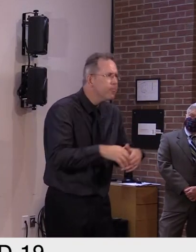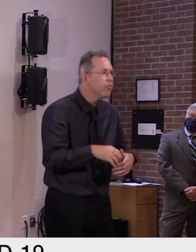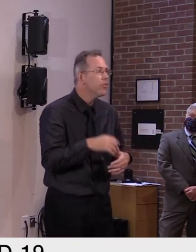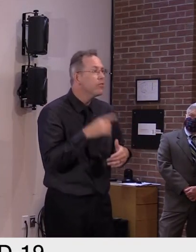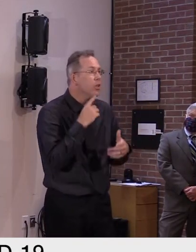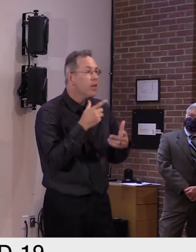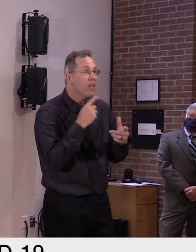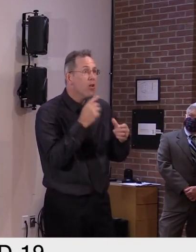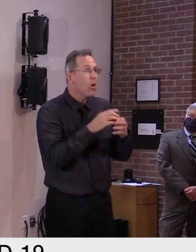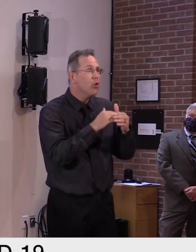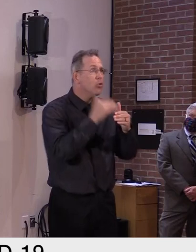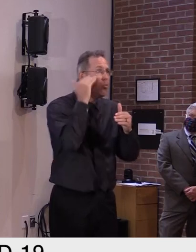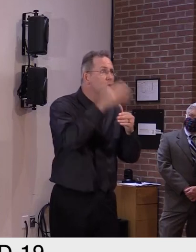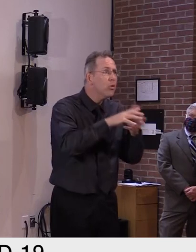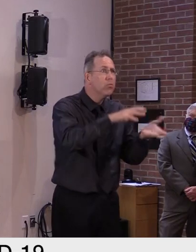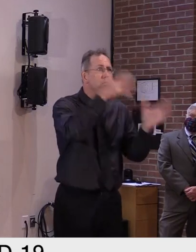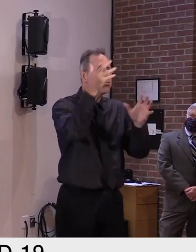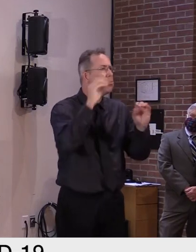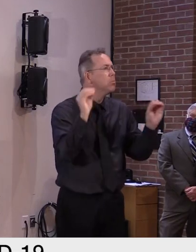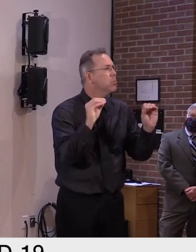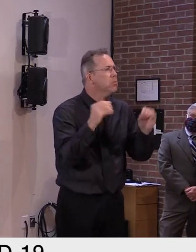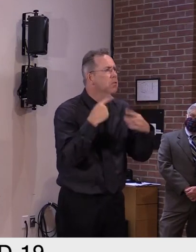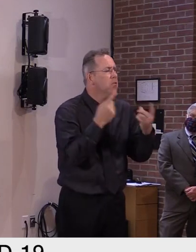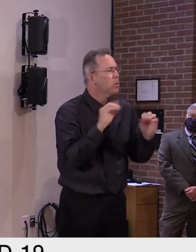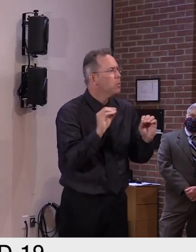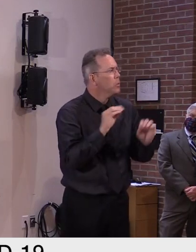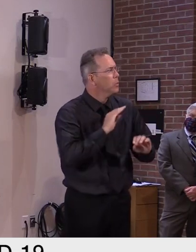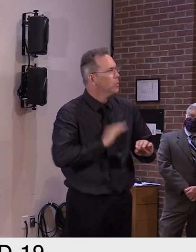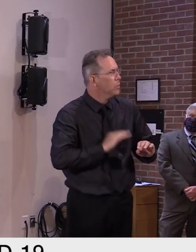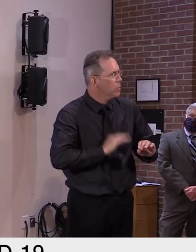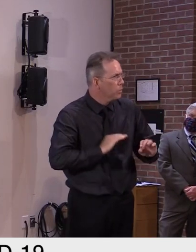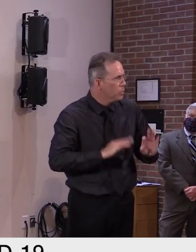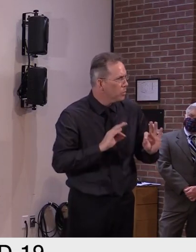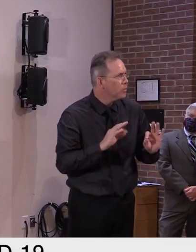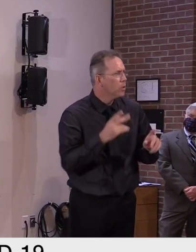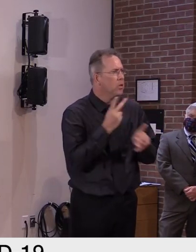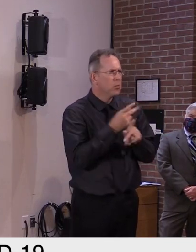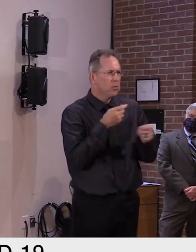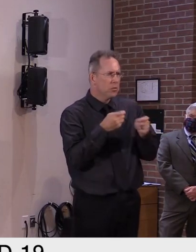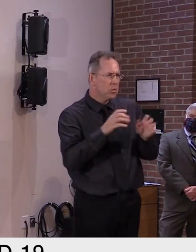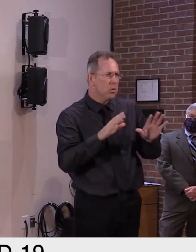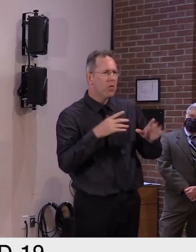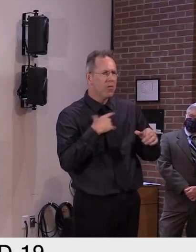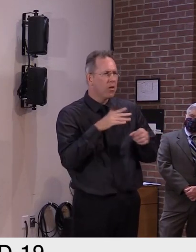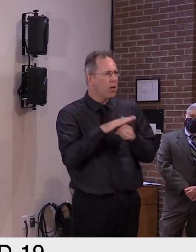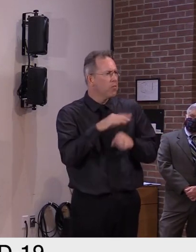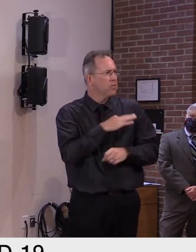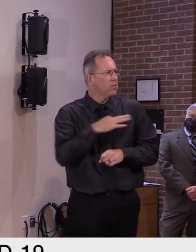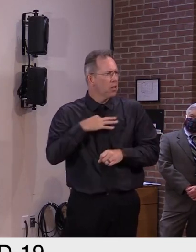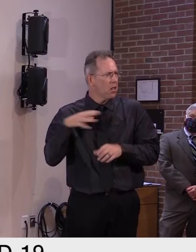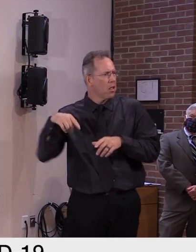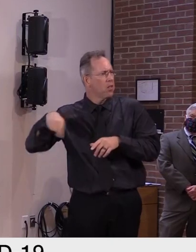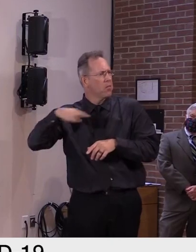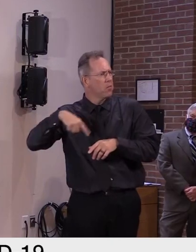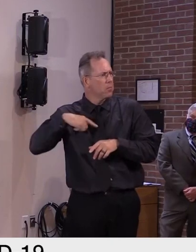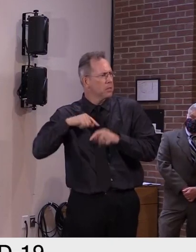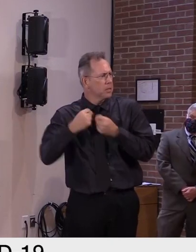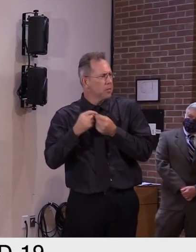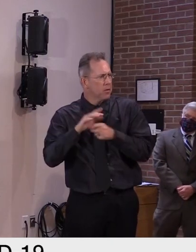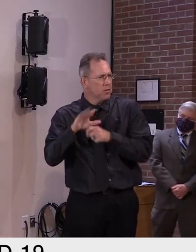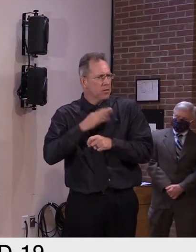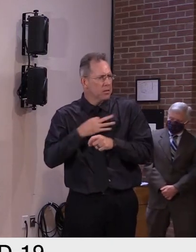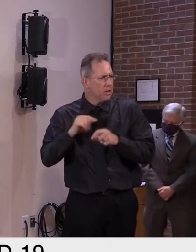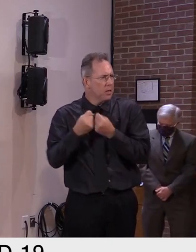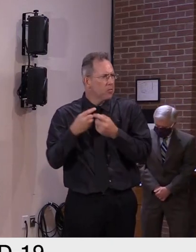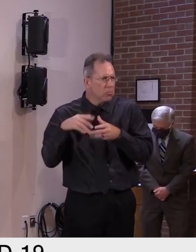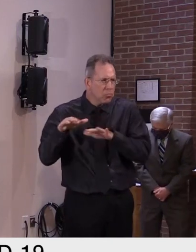exceeded our capacity by any means to do that work. When it comes to regions versus